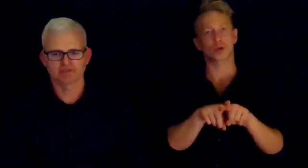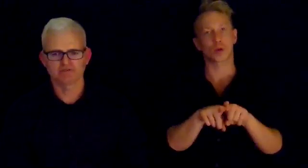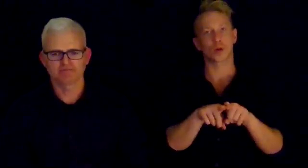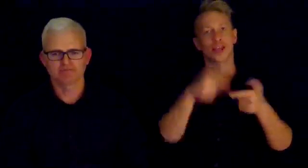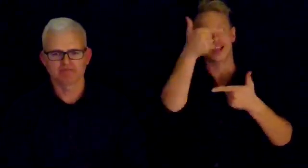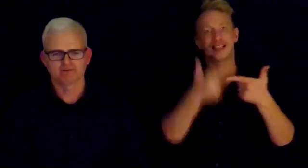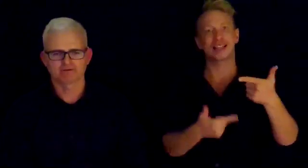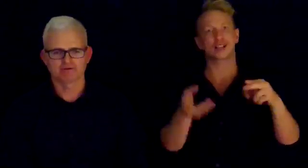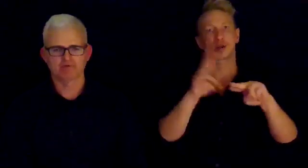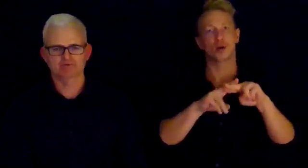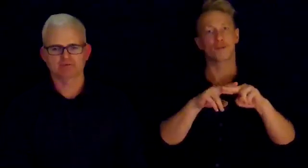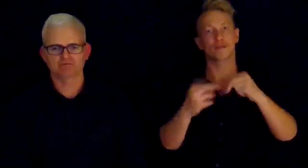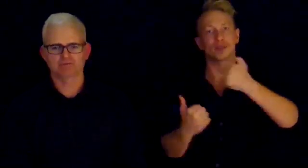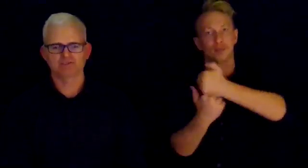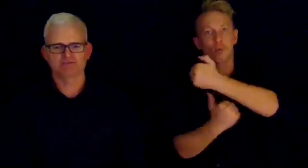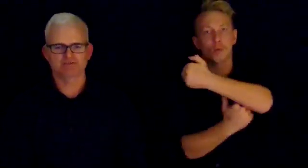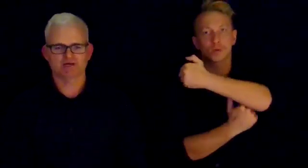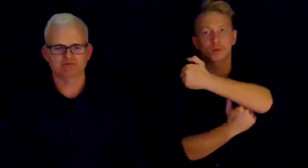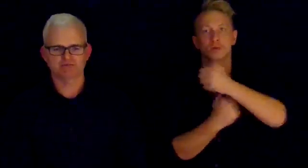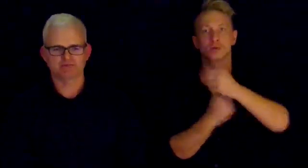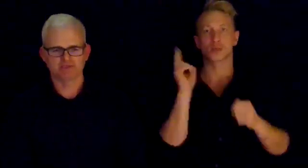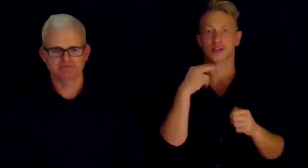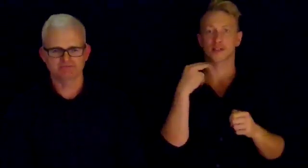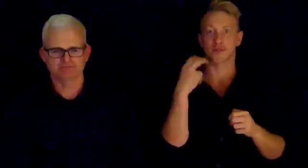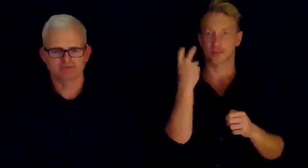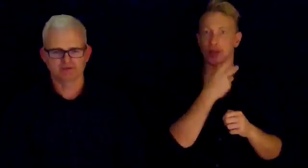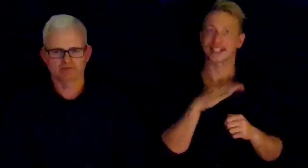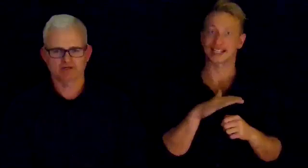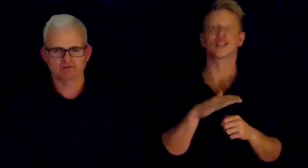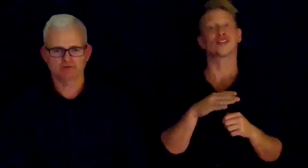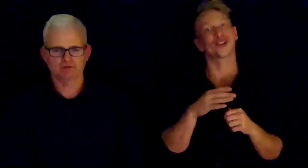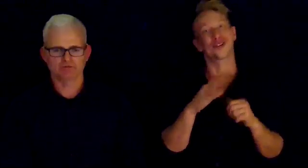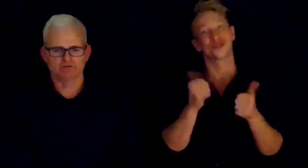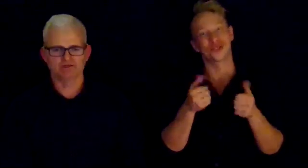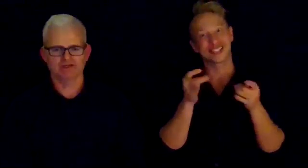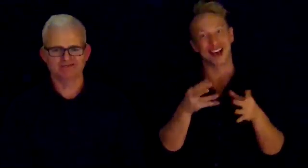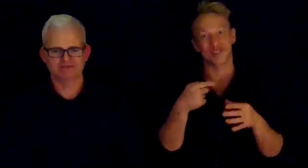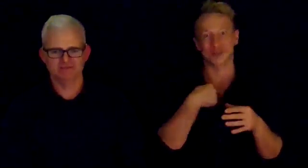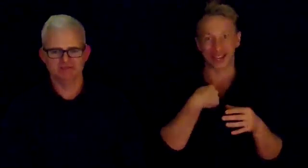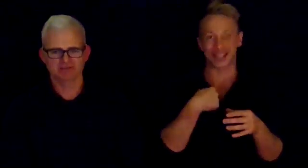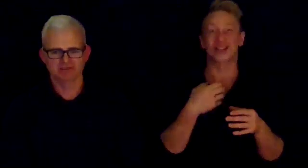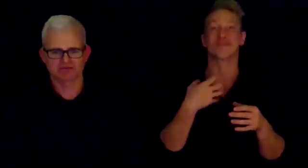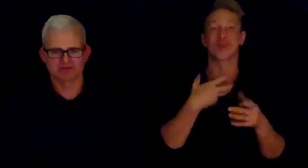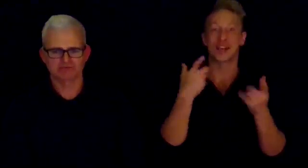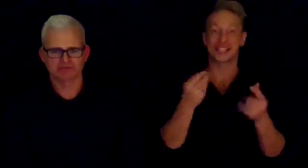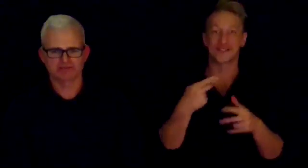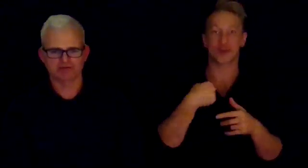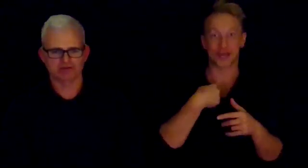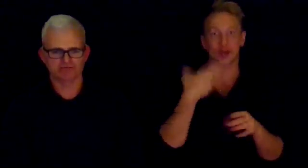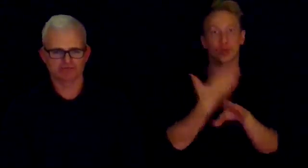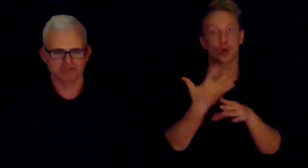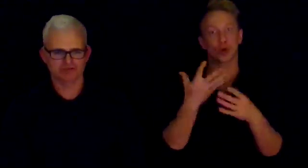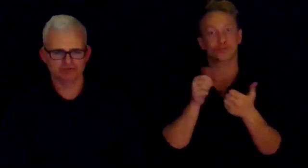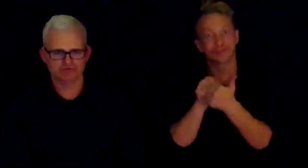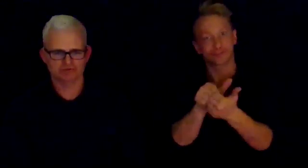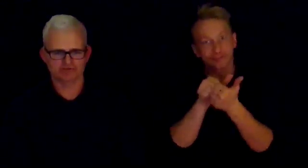deafblind people need. So that was an easy start for me to be able to work with the LAC, to have that